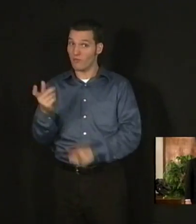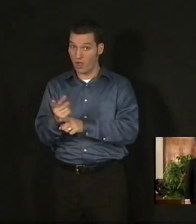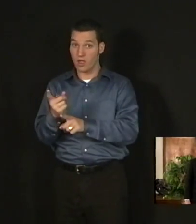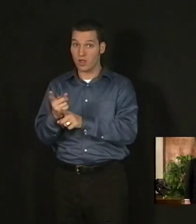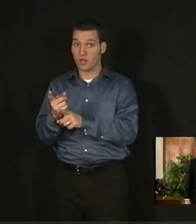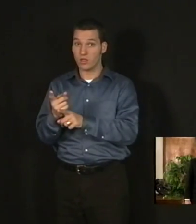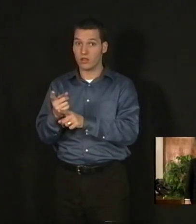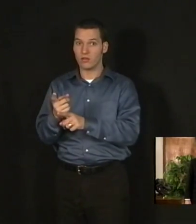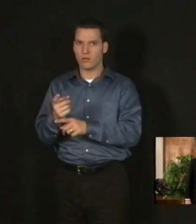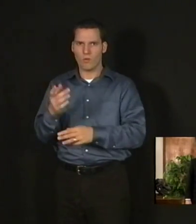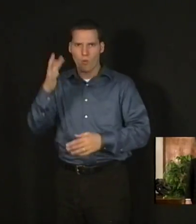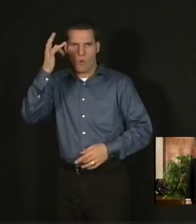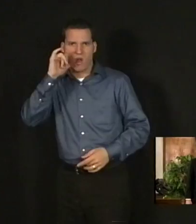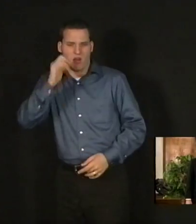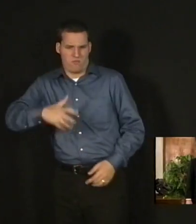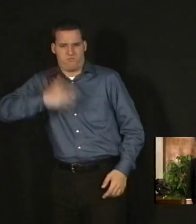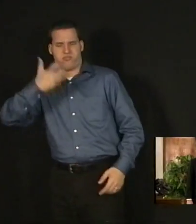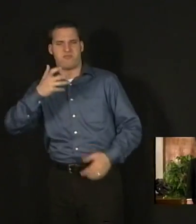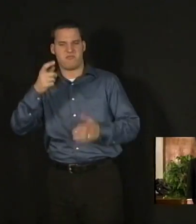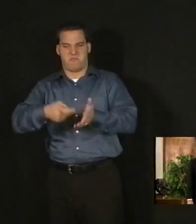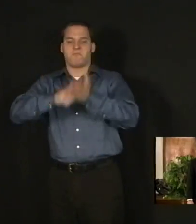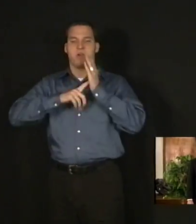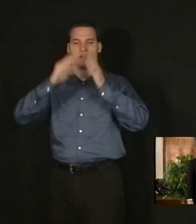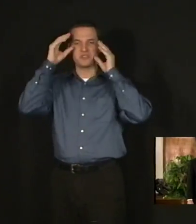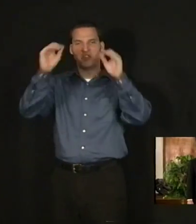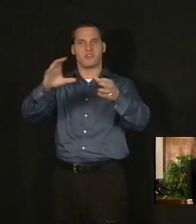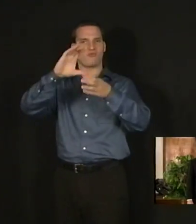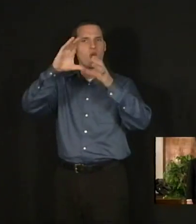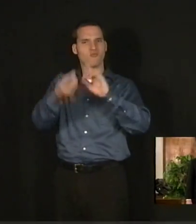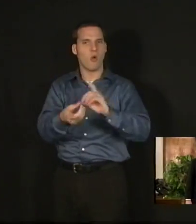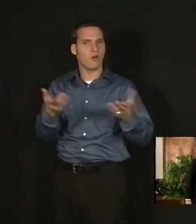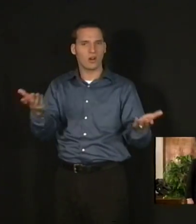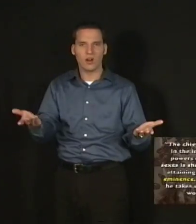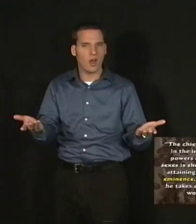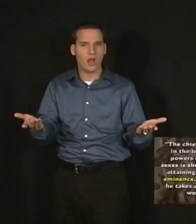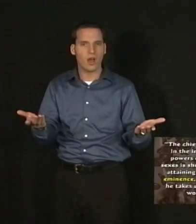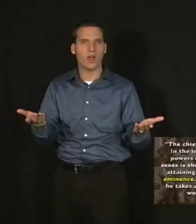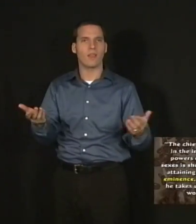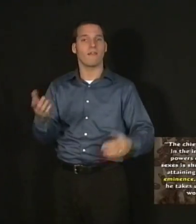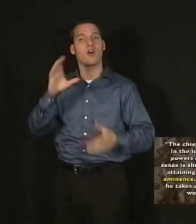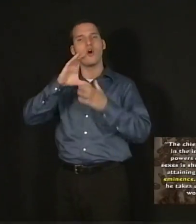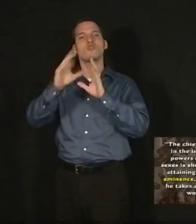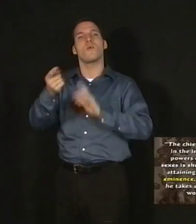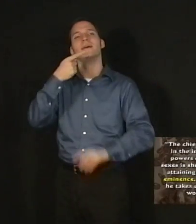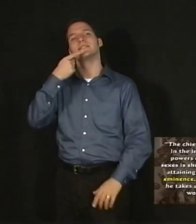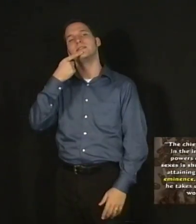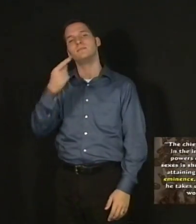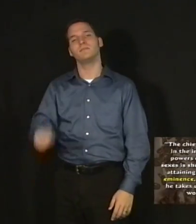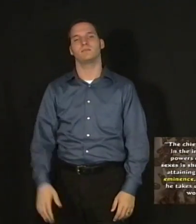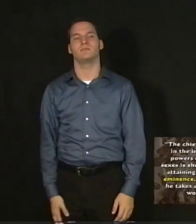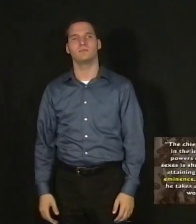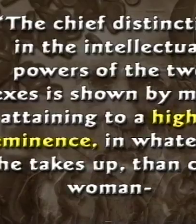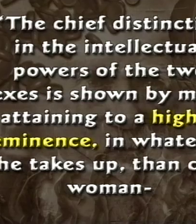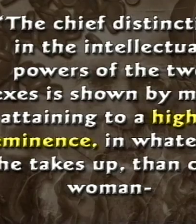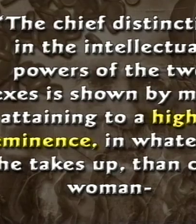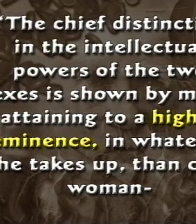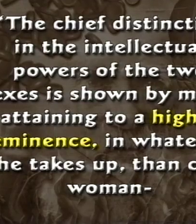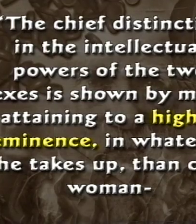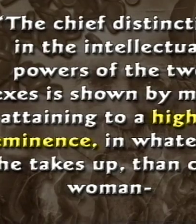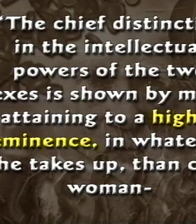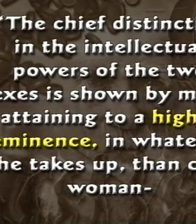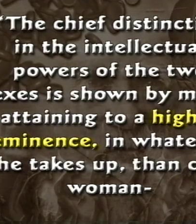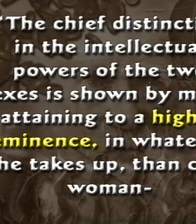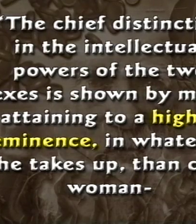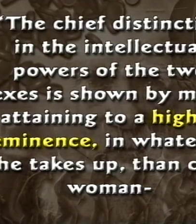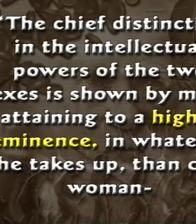upset? Well, why aren't they upset about the mandatory teaching of Darwinism? Darwin said, the chief distinction of intellectual